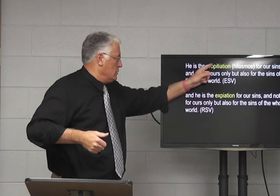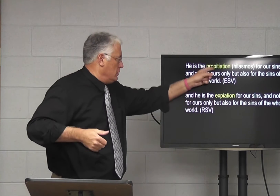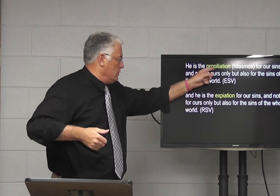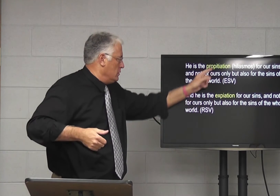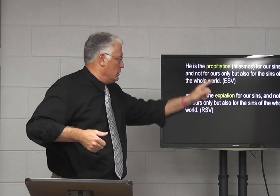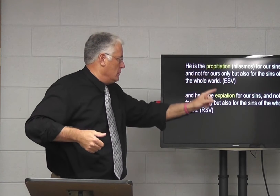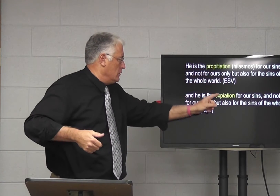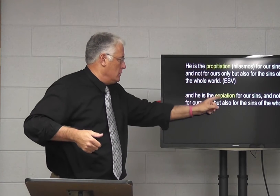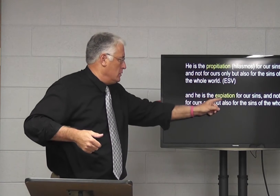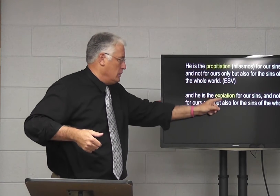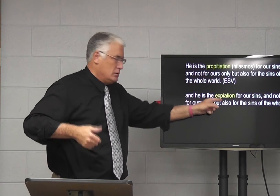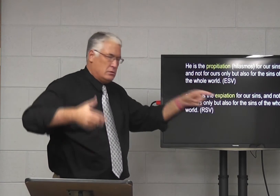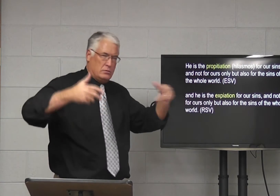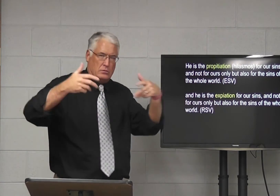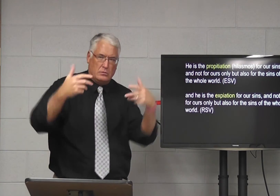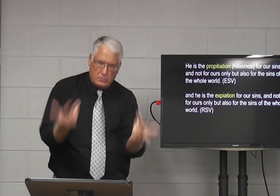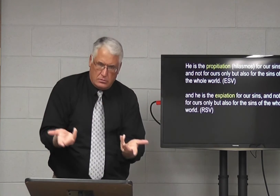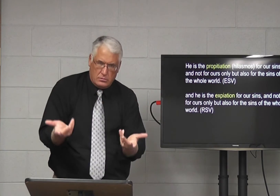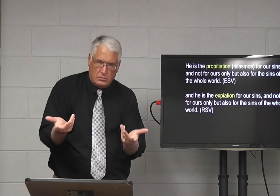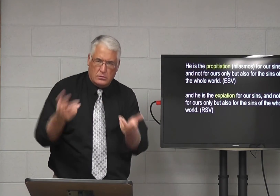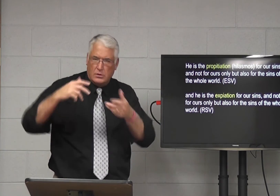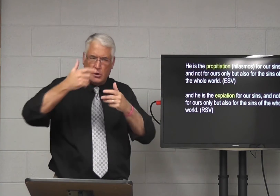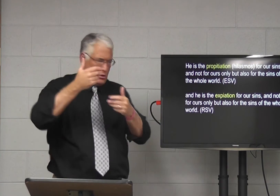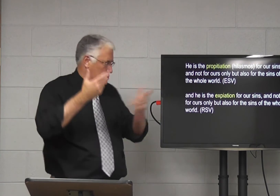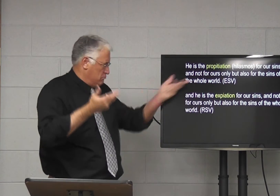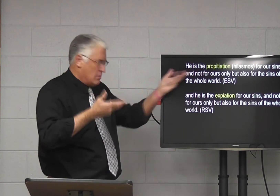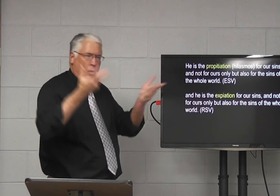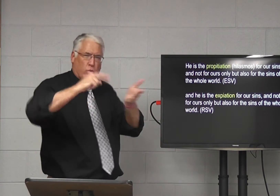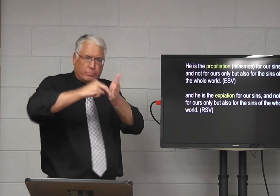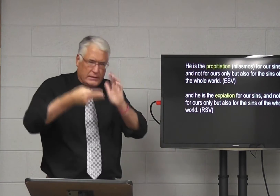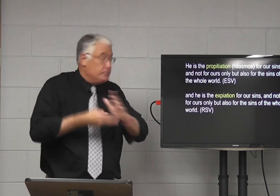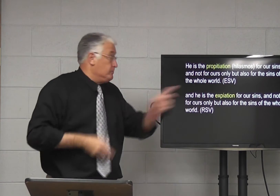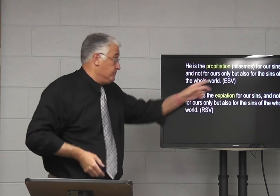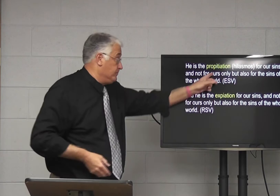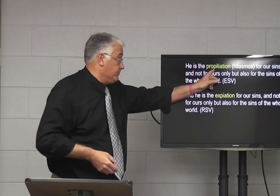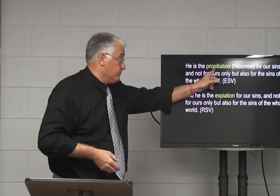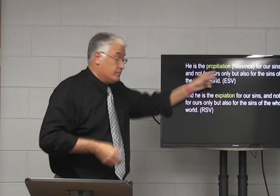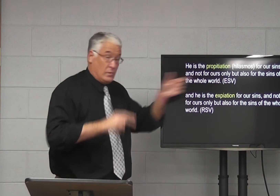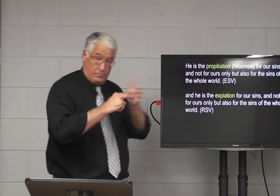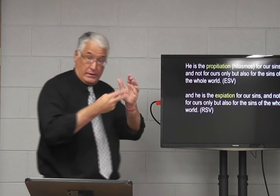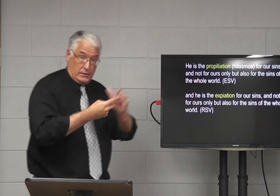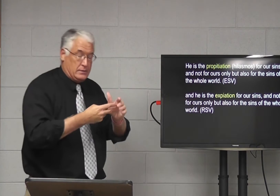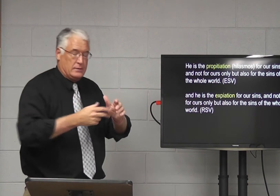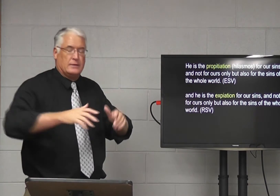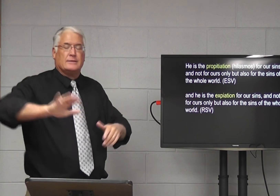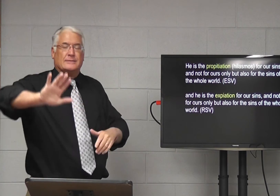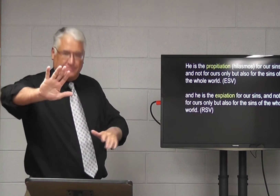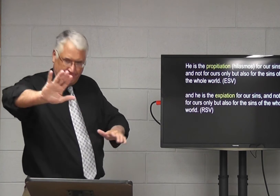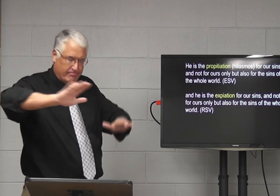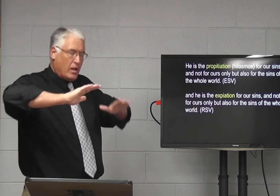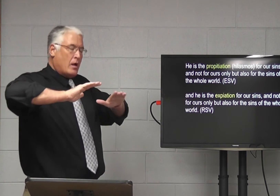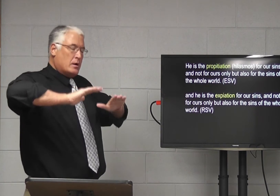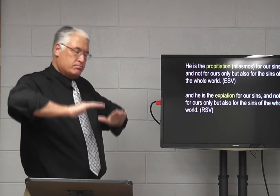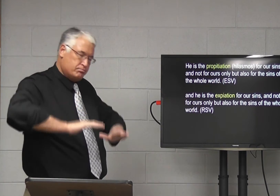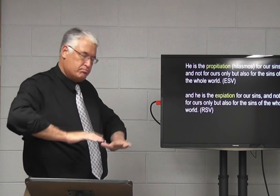expiation for our sins. So which one of these do they mean? So